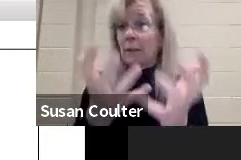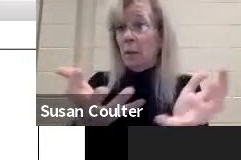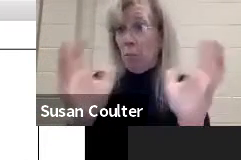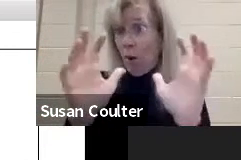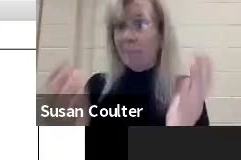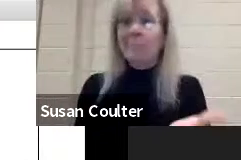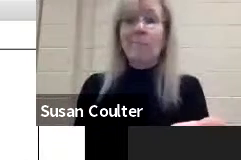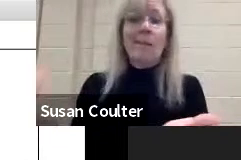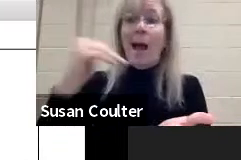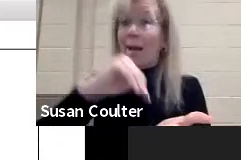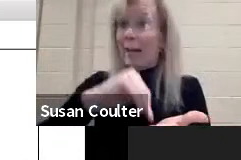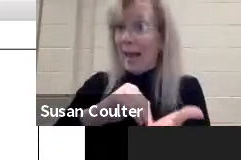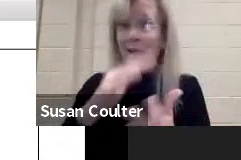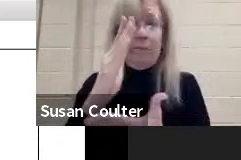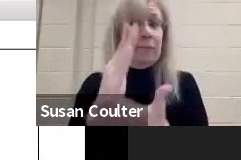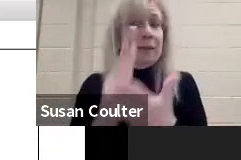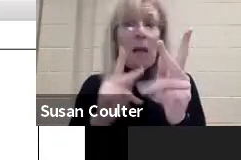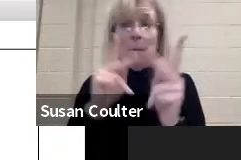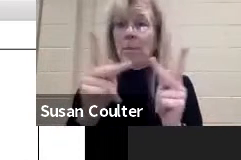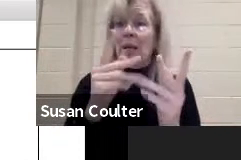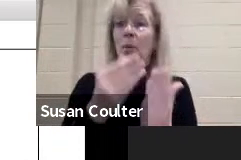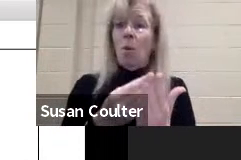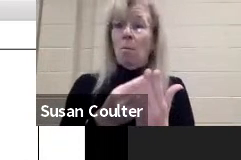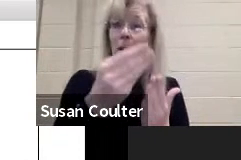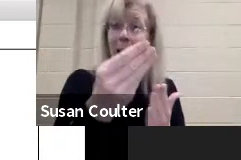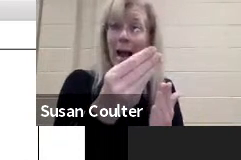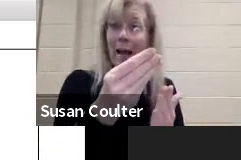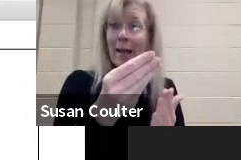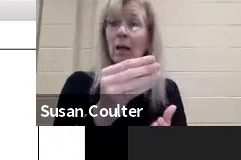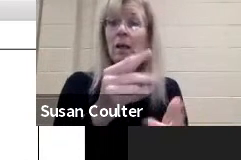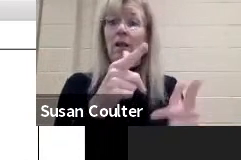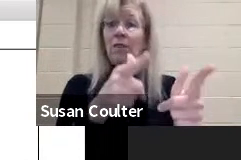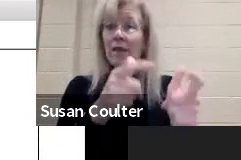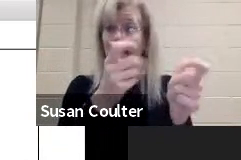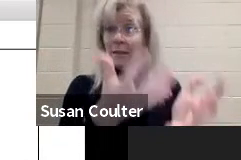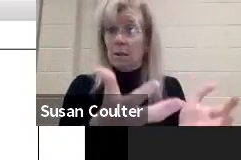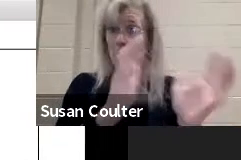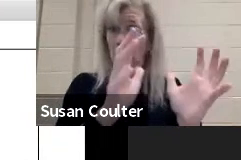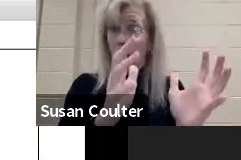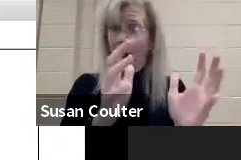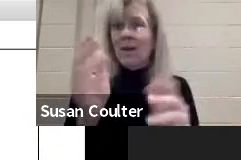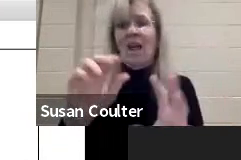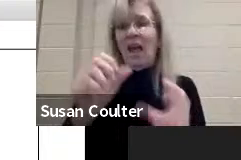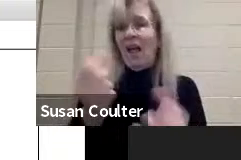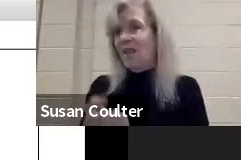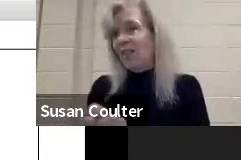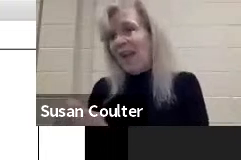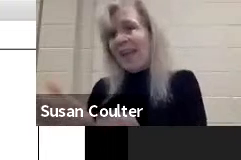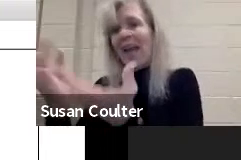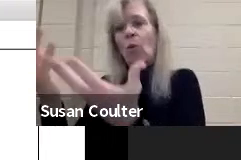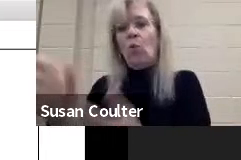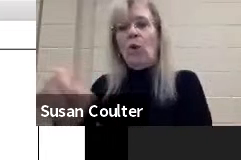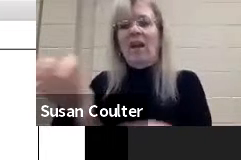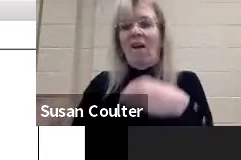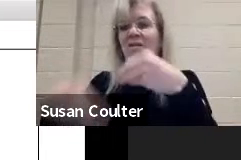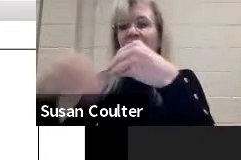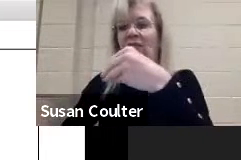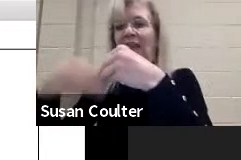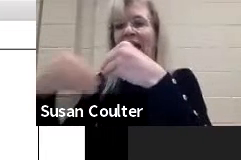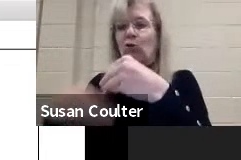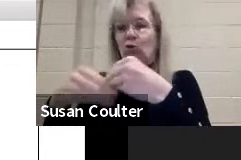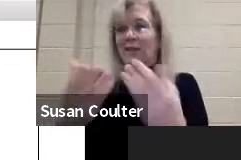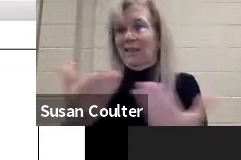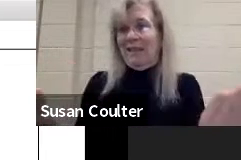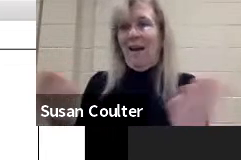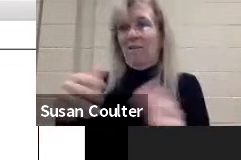the Instant Pot. Again, some people buy the Instant Pot and then they get rid of